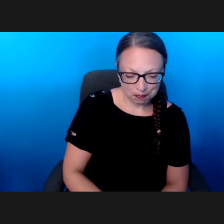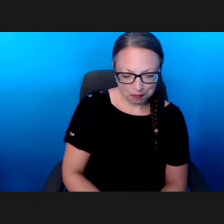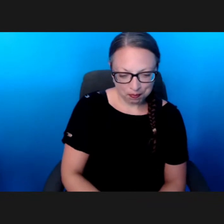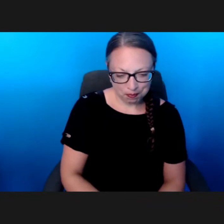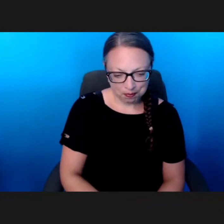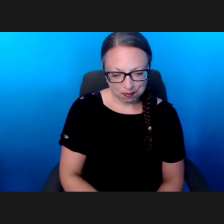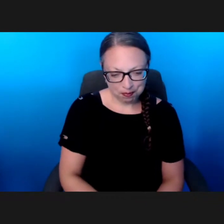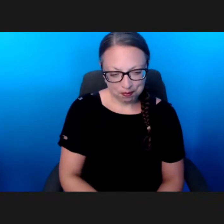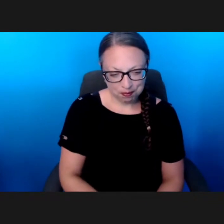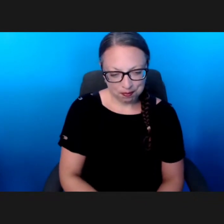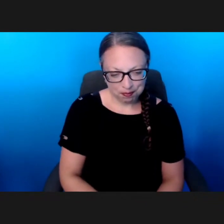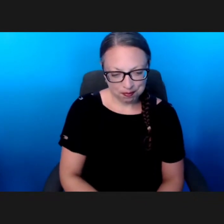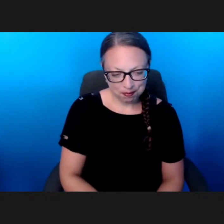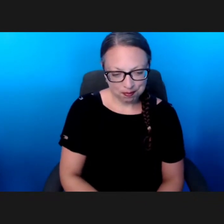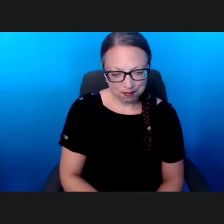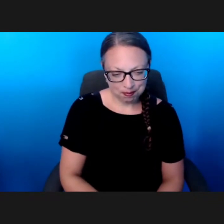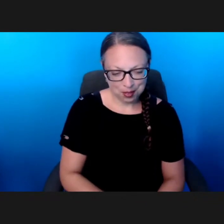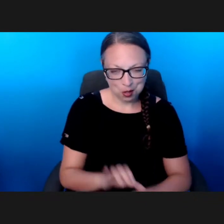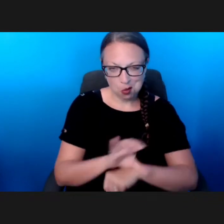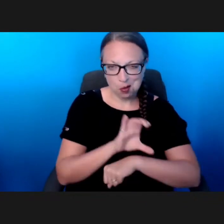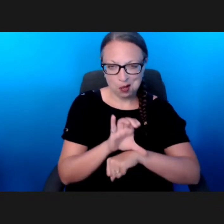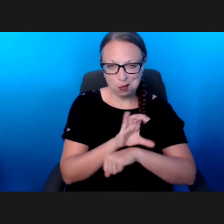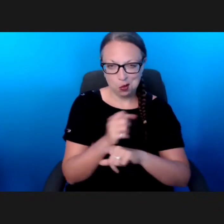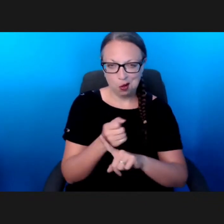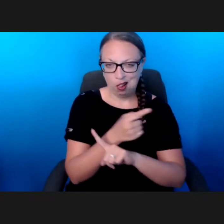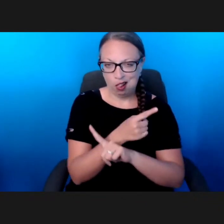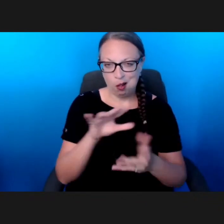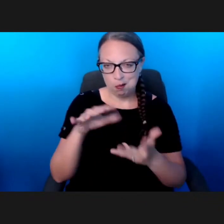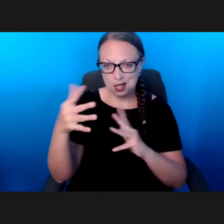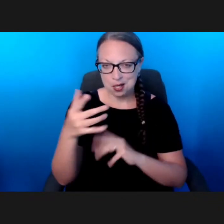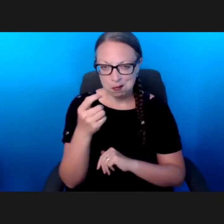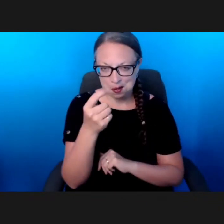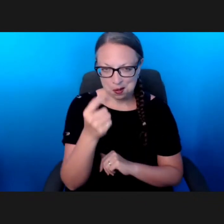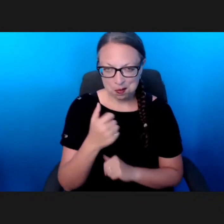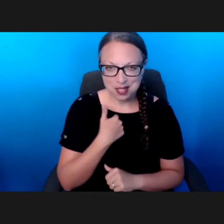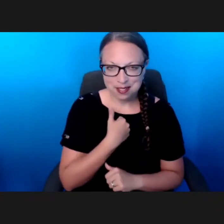Okay, we've covered that. Okay.